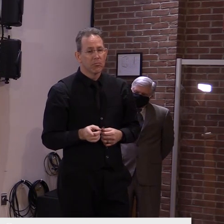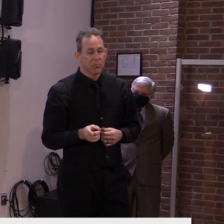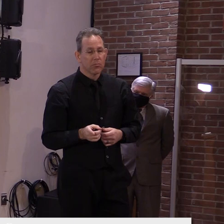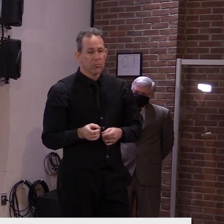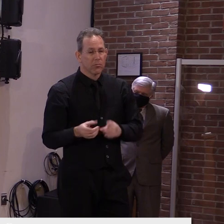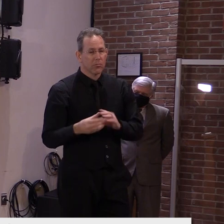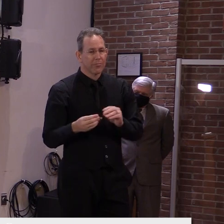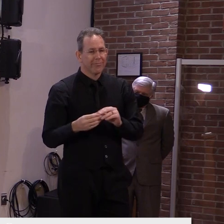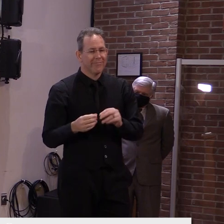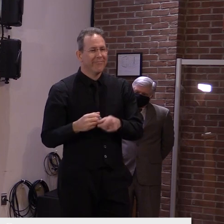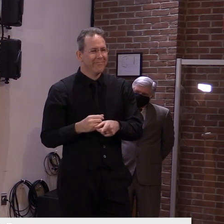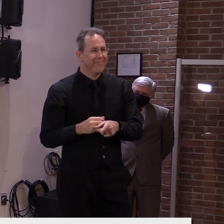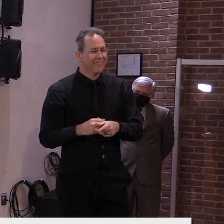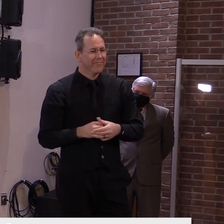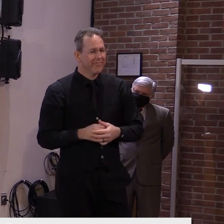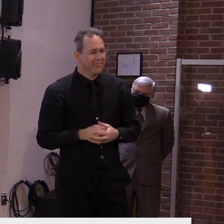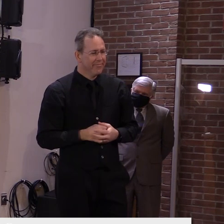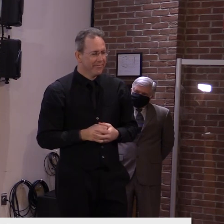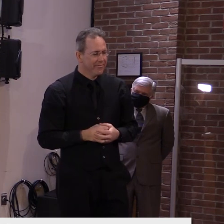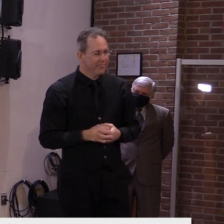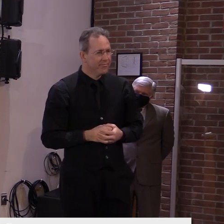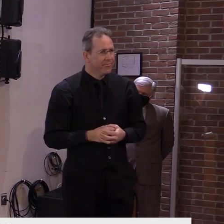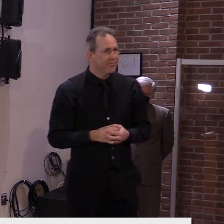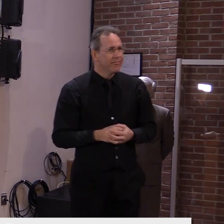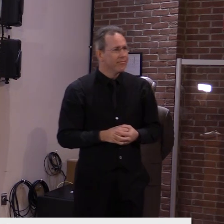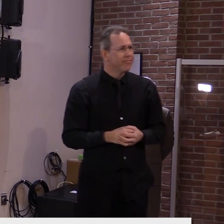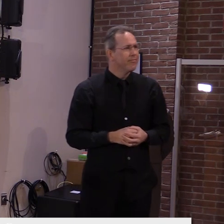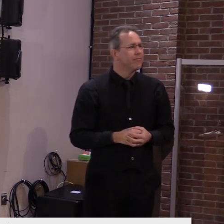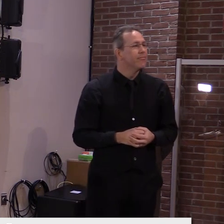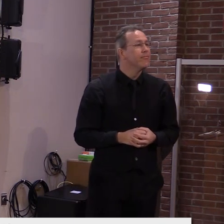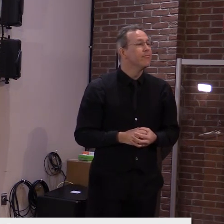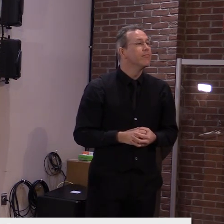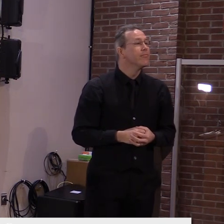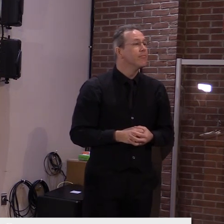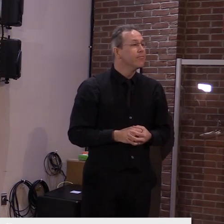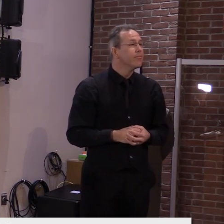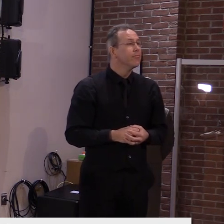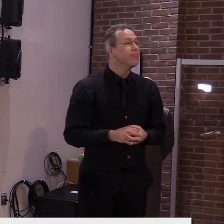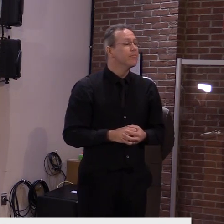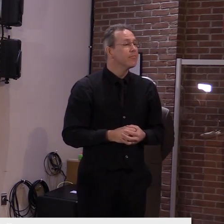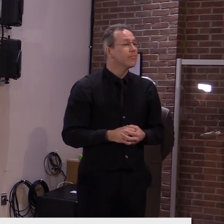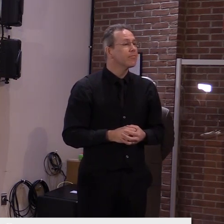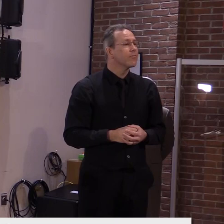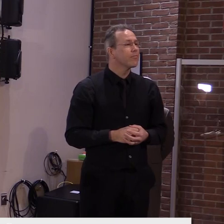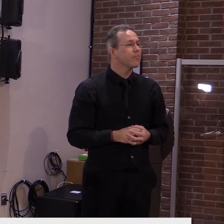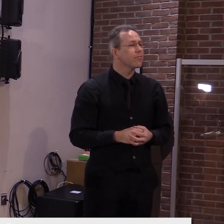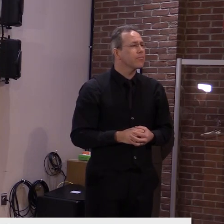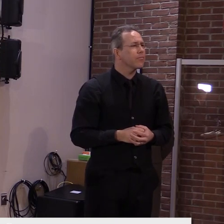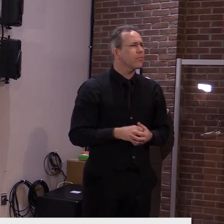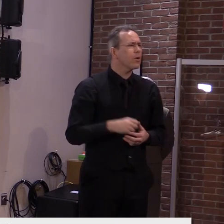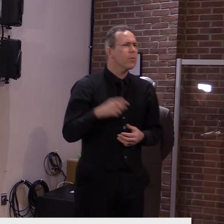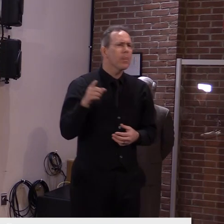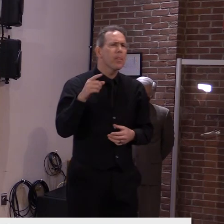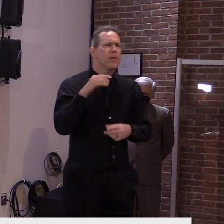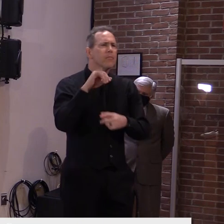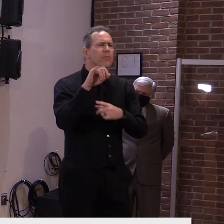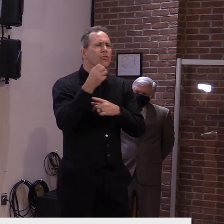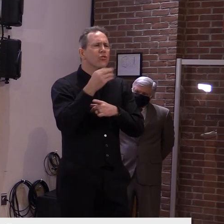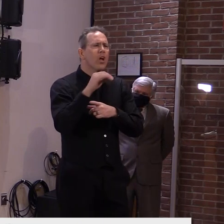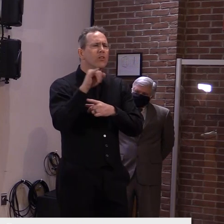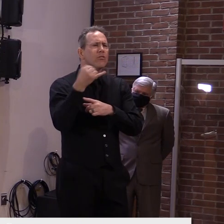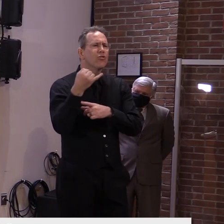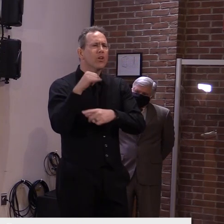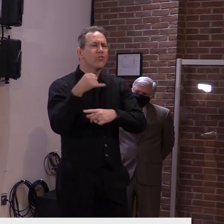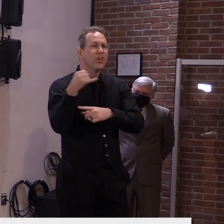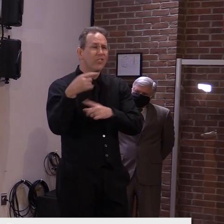Hi, I wanted to know, is the J&J vaccine going to a certain population, or will it be evenly distributed across the clinics